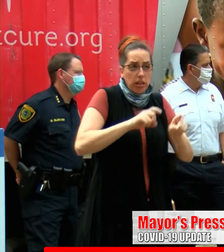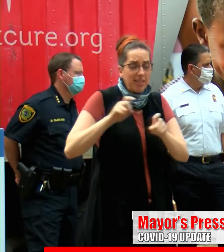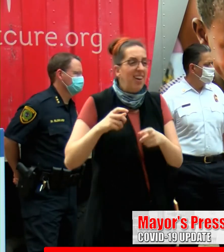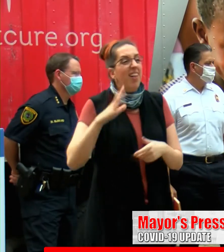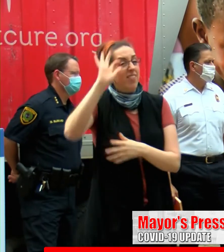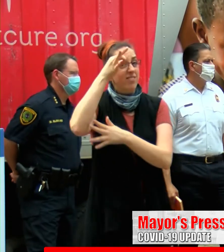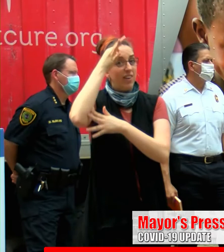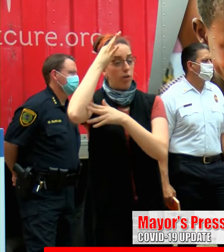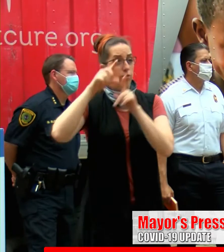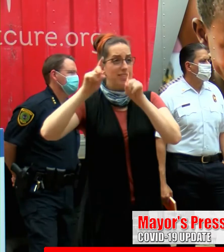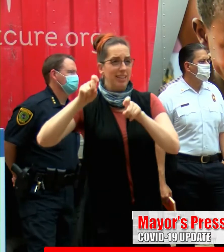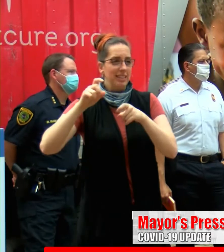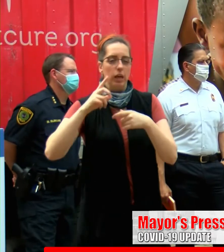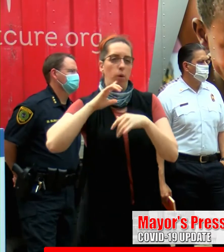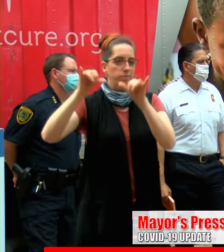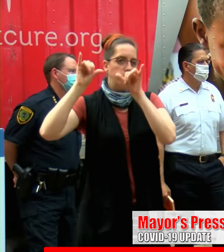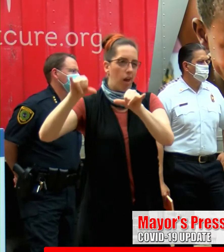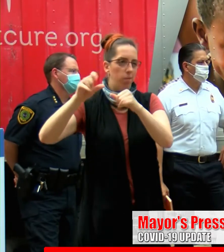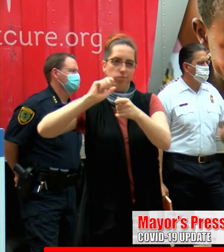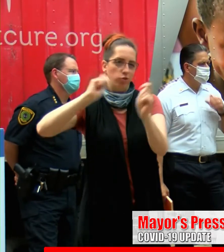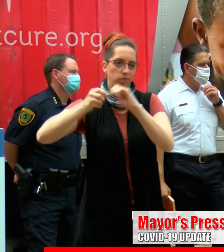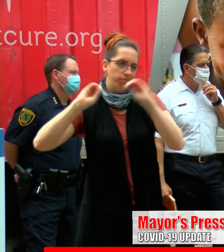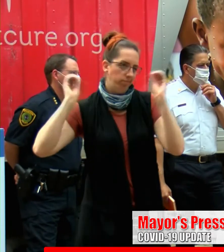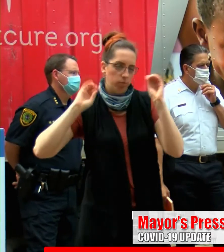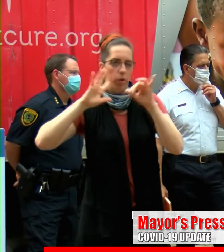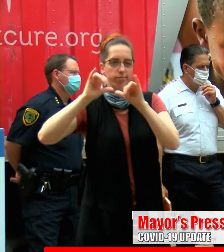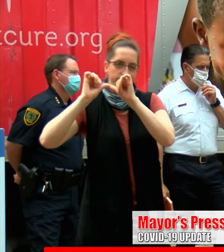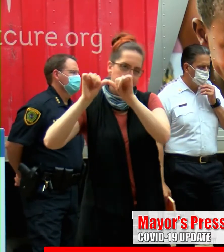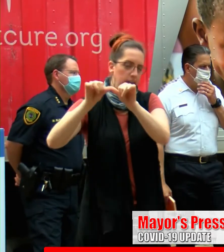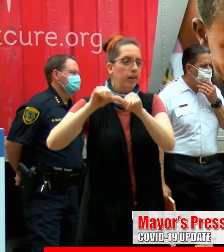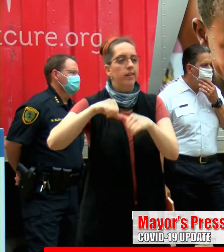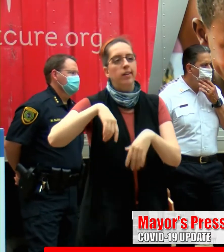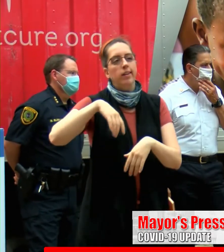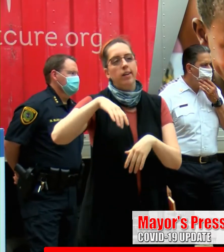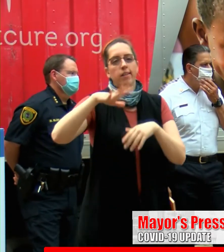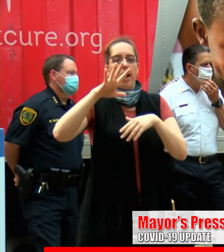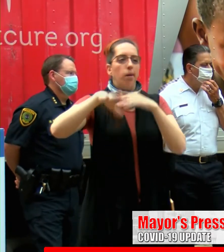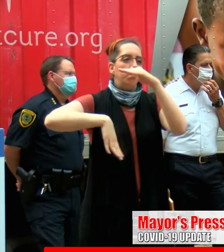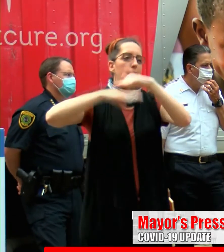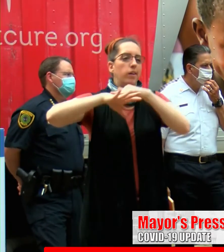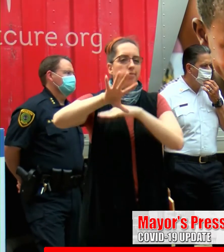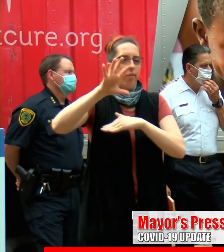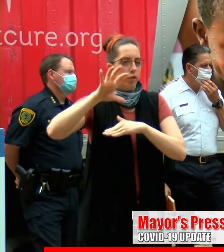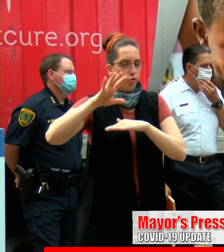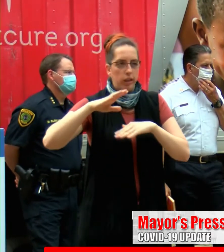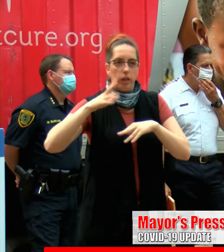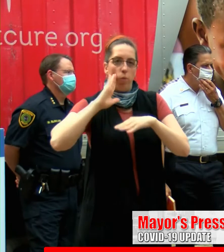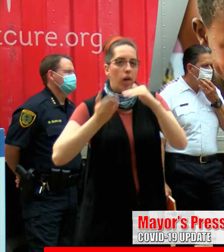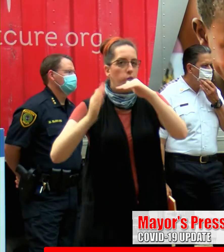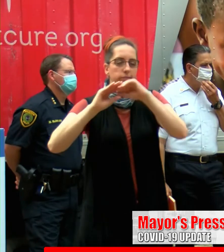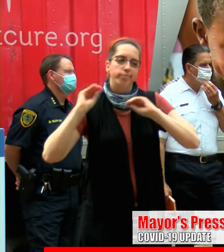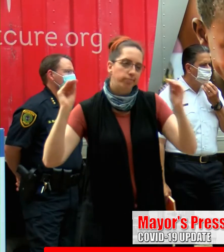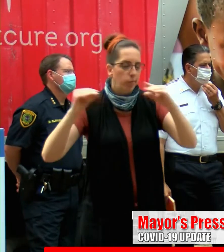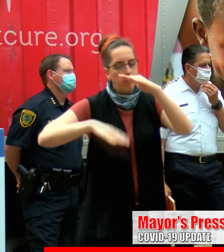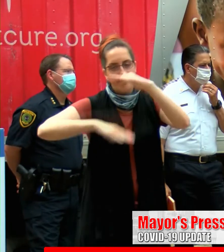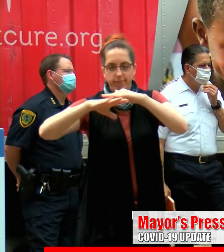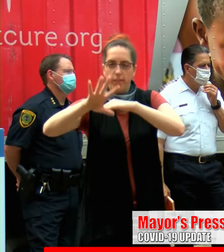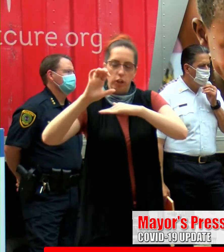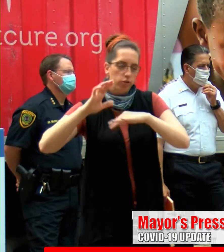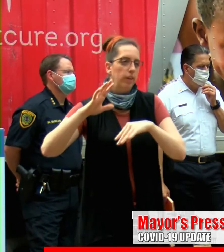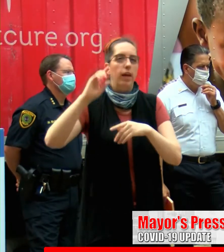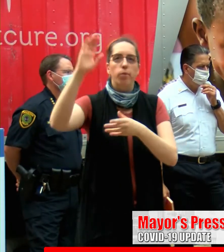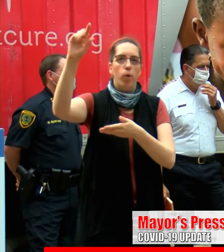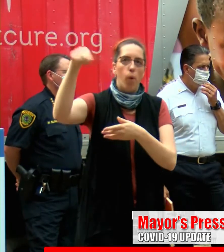federal testing, the structure is not going to change, right? You're going to have 500 capacity, that's not going to increase. You haven't had, like, they're not going to send